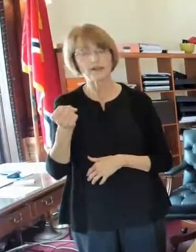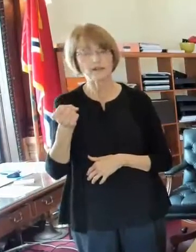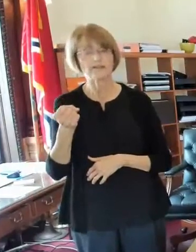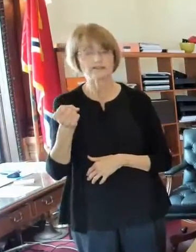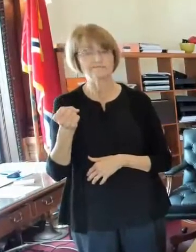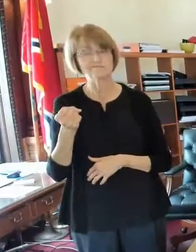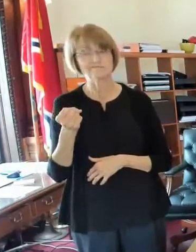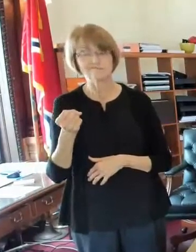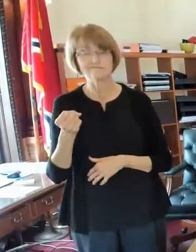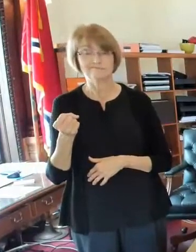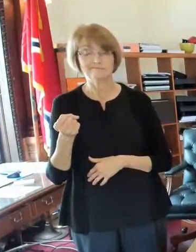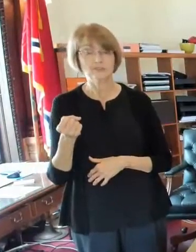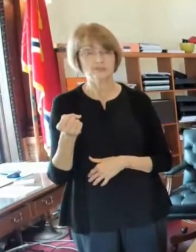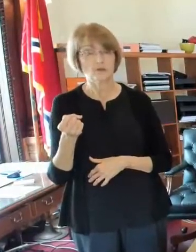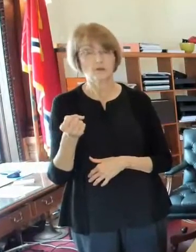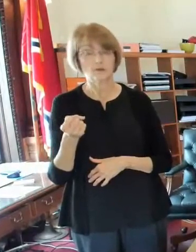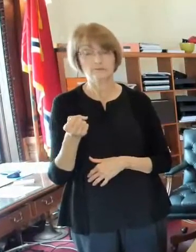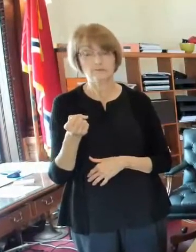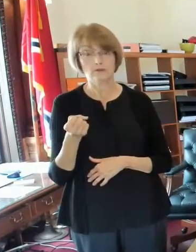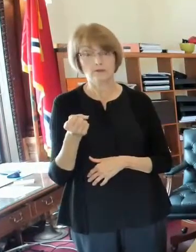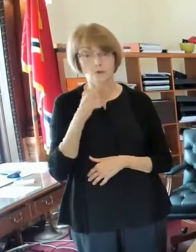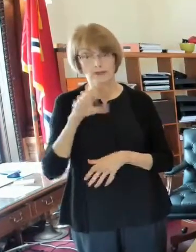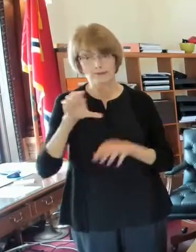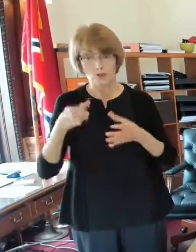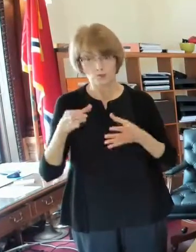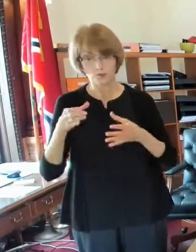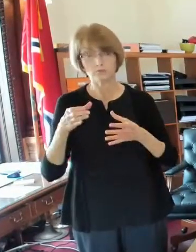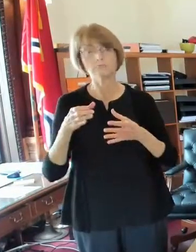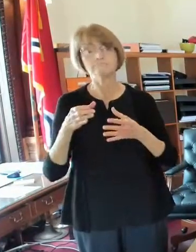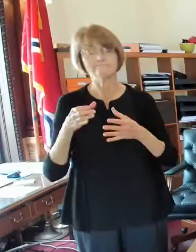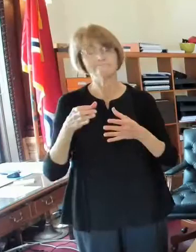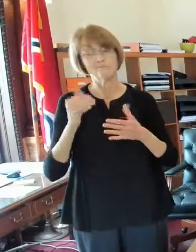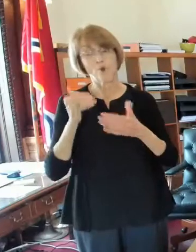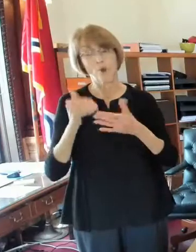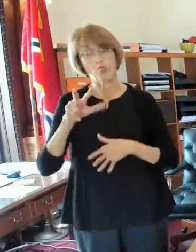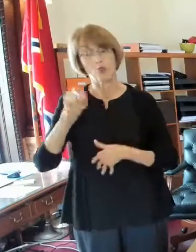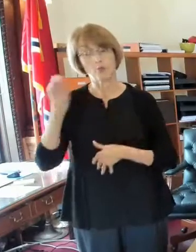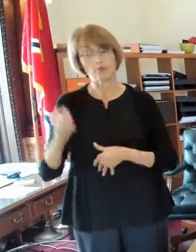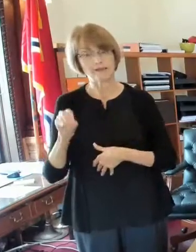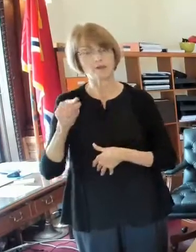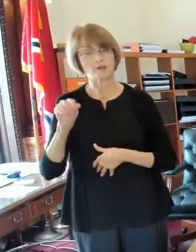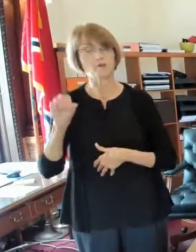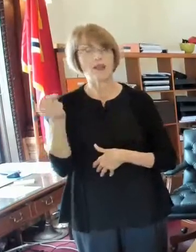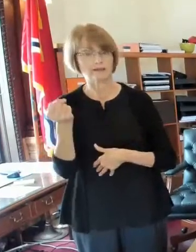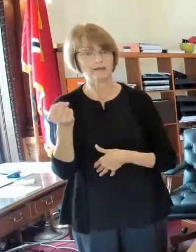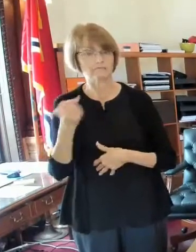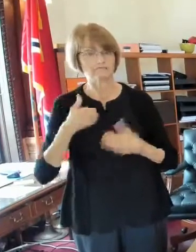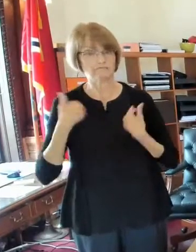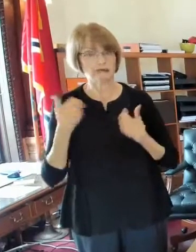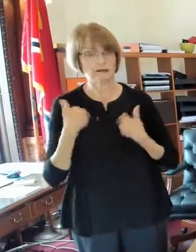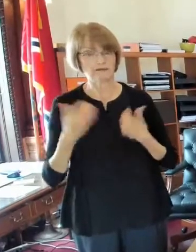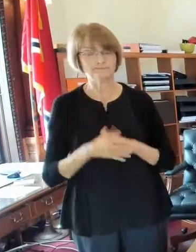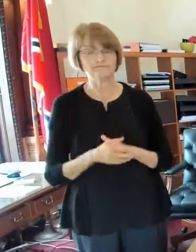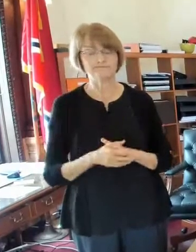30% are folks in their 20s. So we have